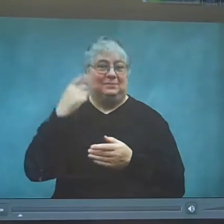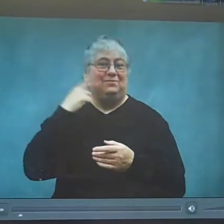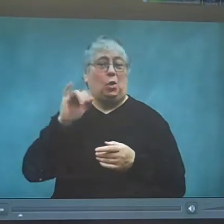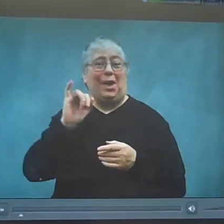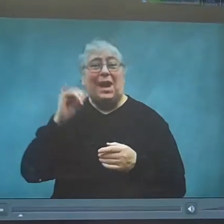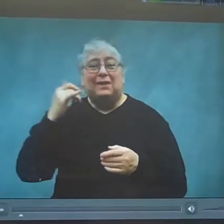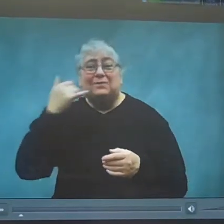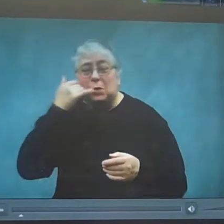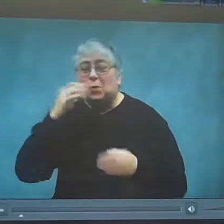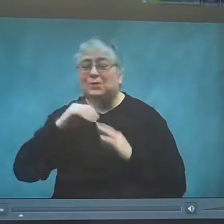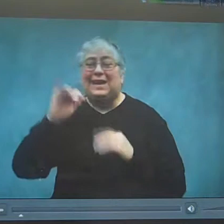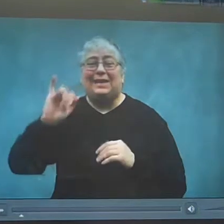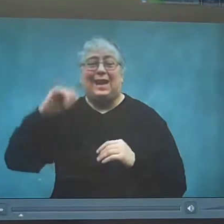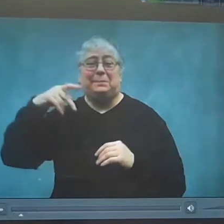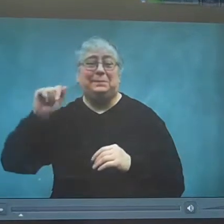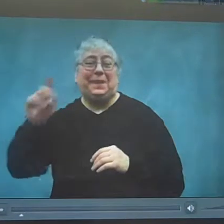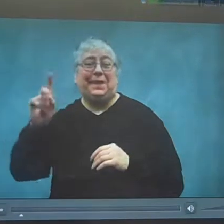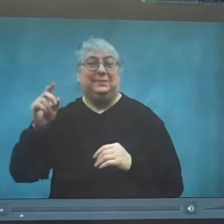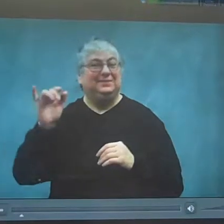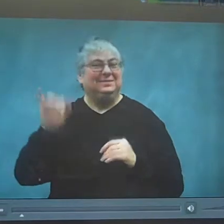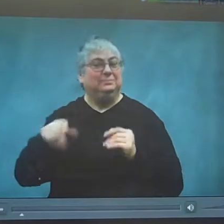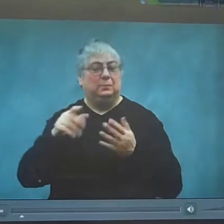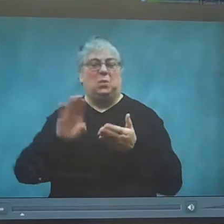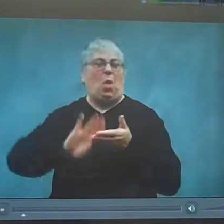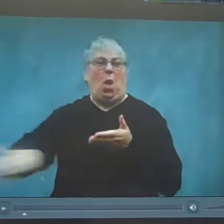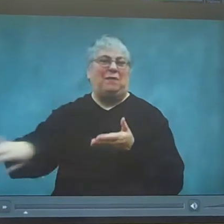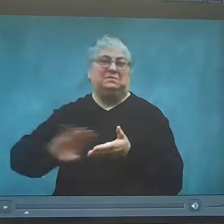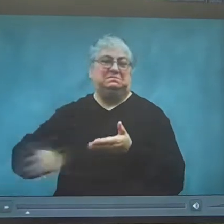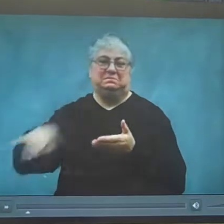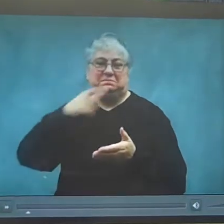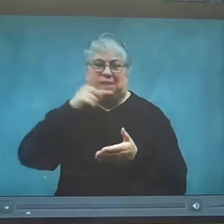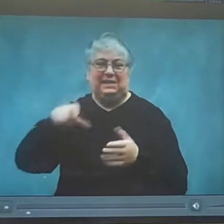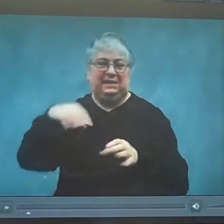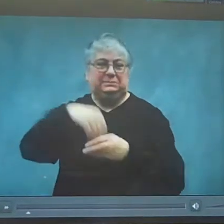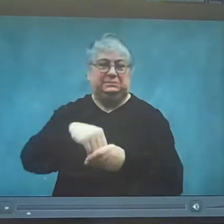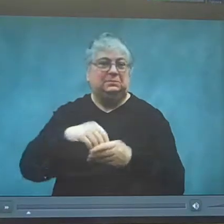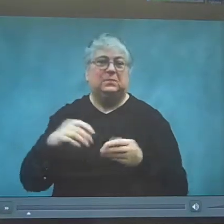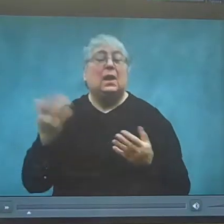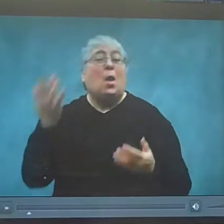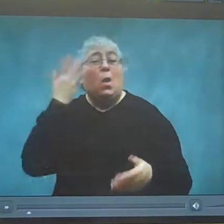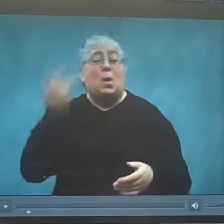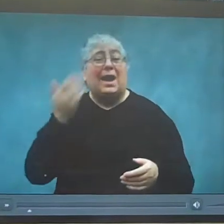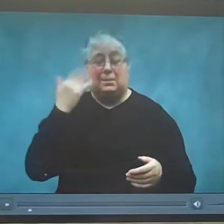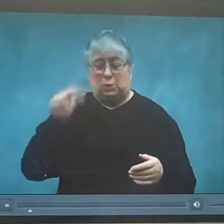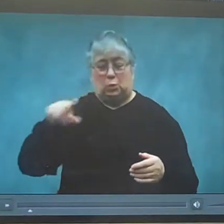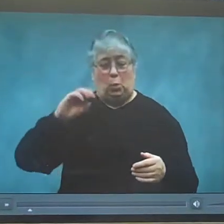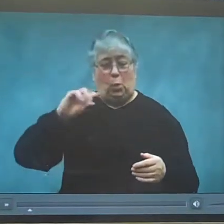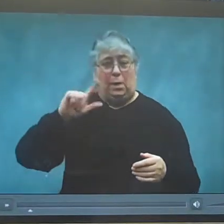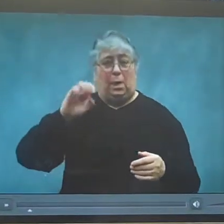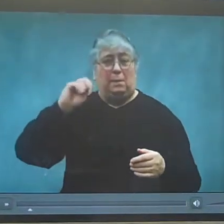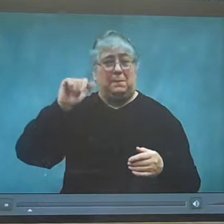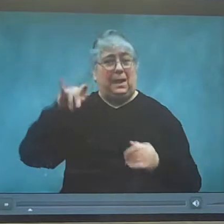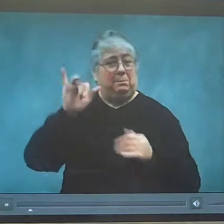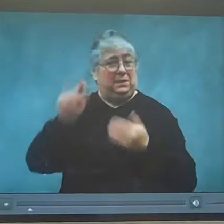but it's been taken away, and they now have an app called OS, which is on the iPhone as well as the iPad.